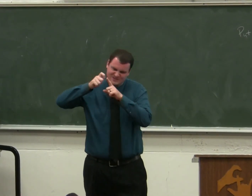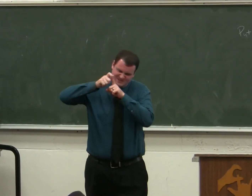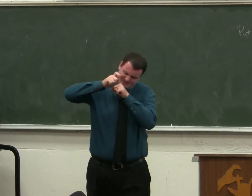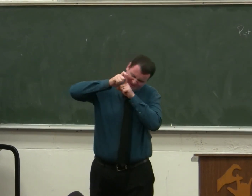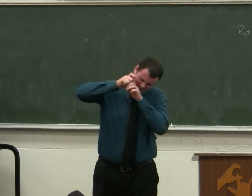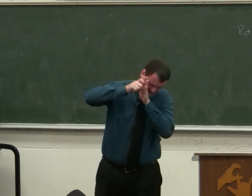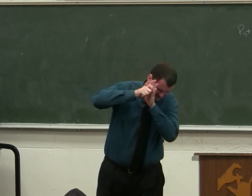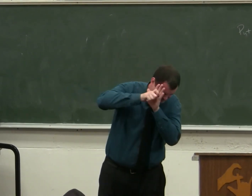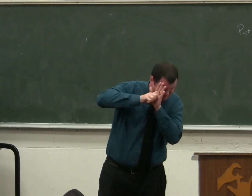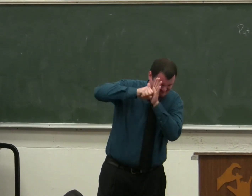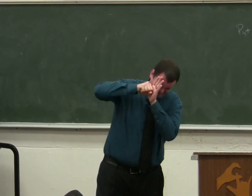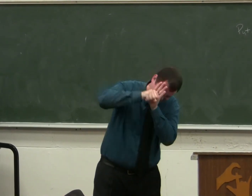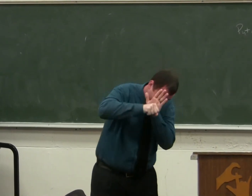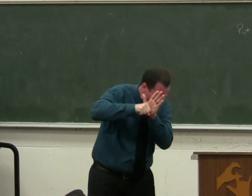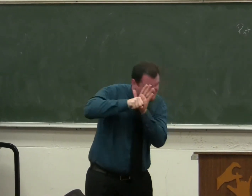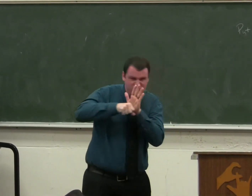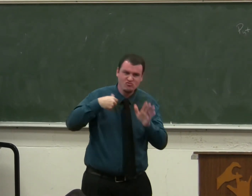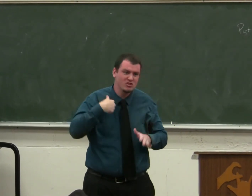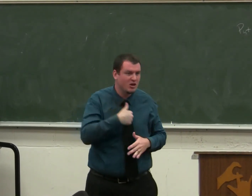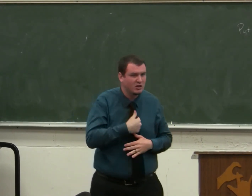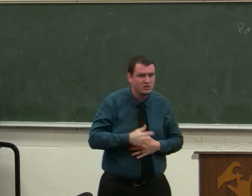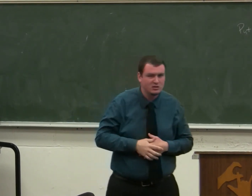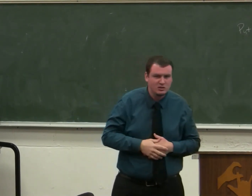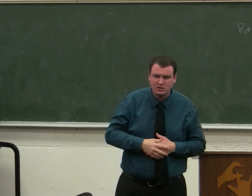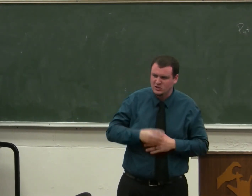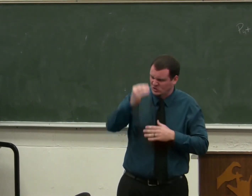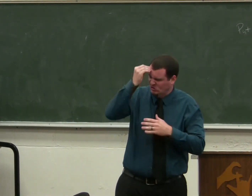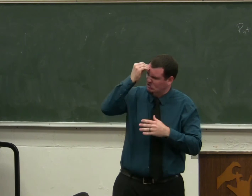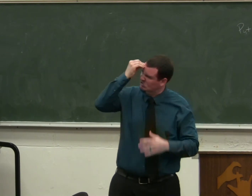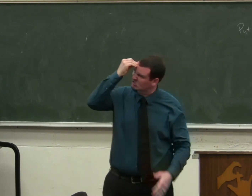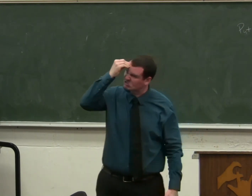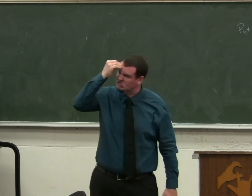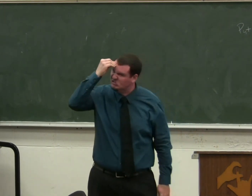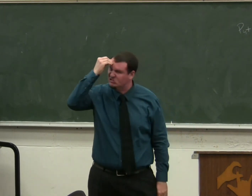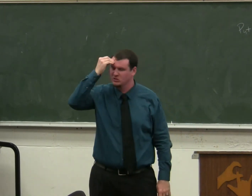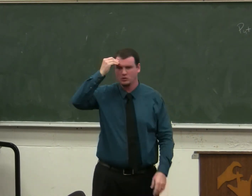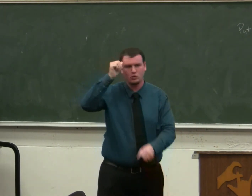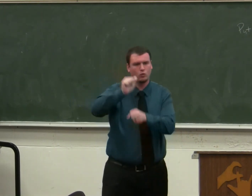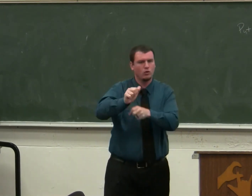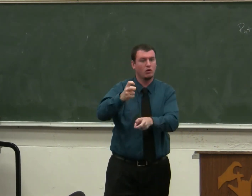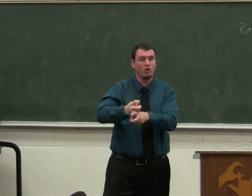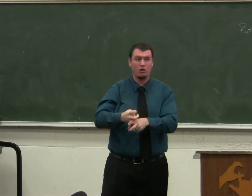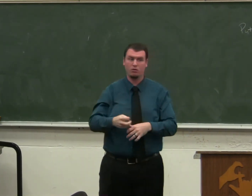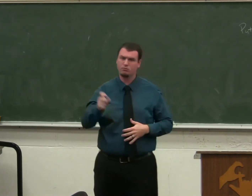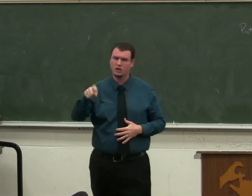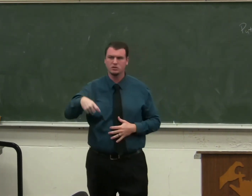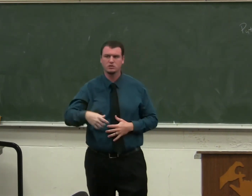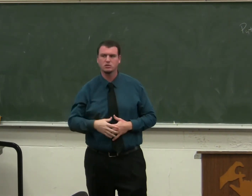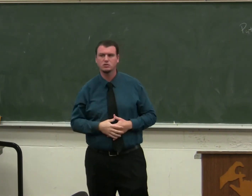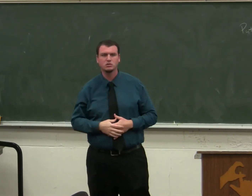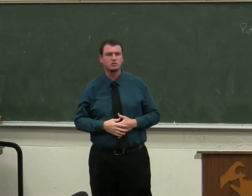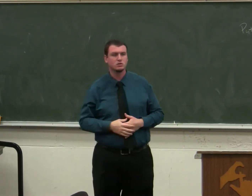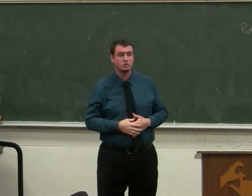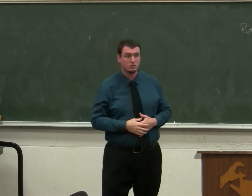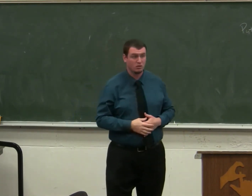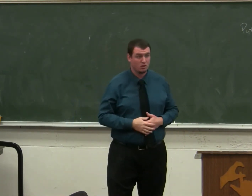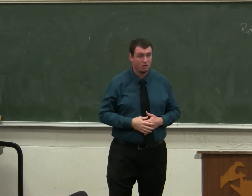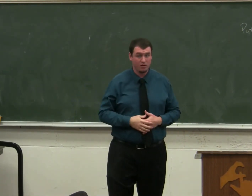my dad instilled it in us to work. He ingrained it in our minds that we have